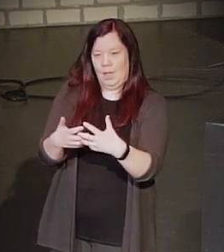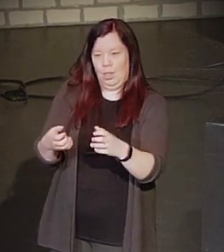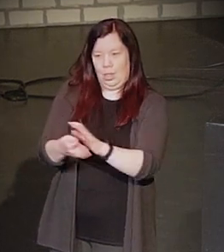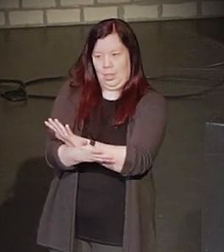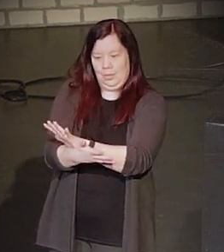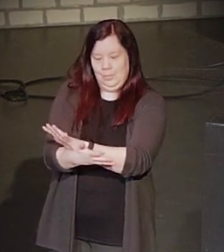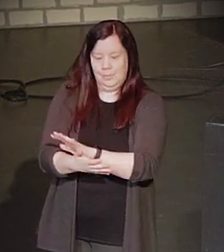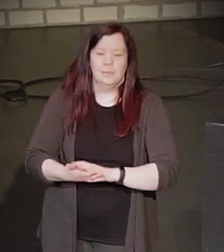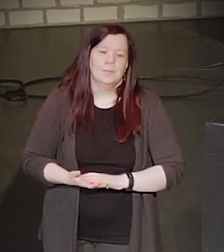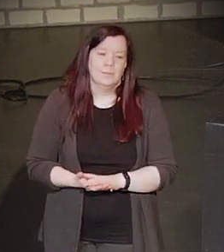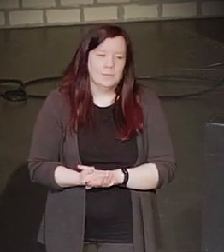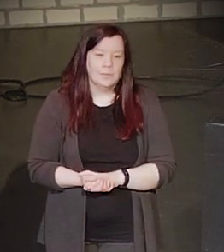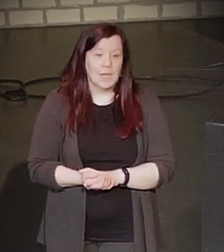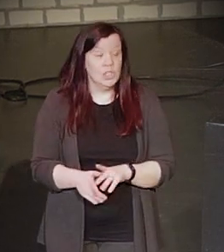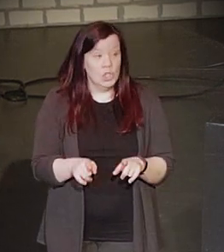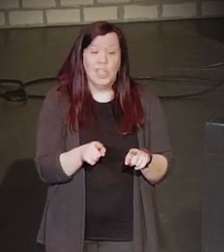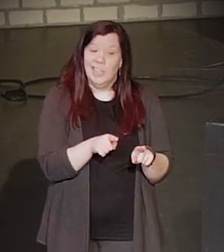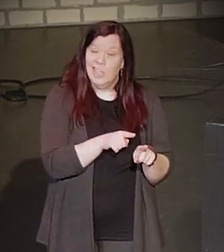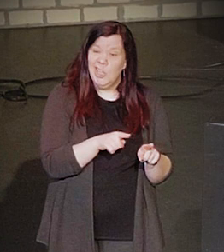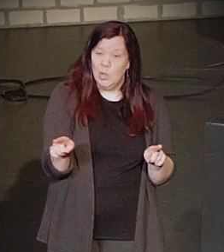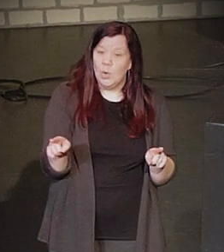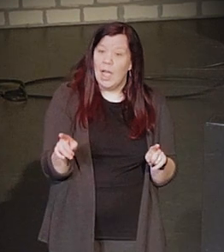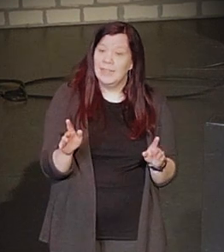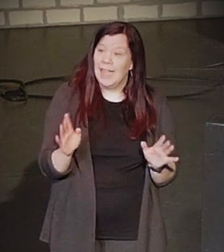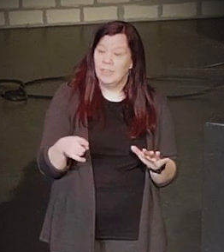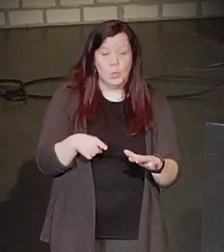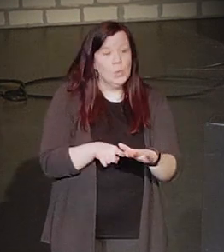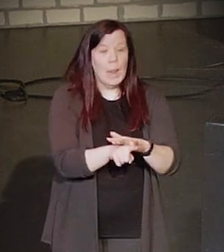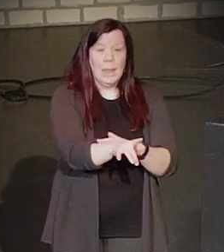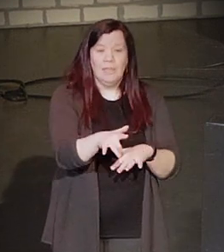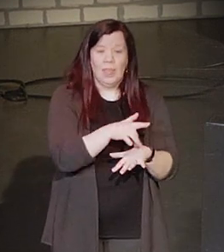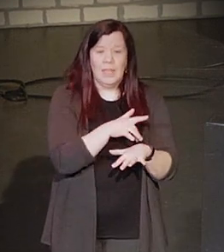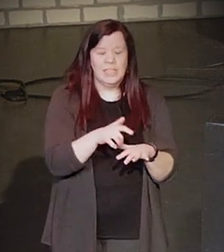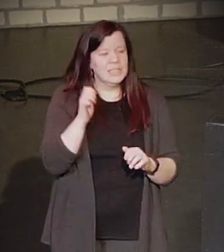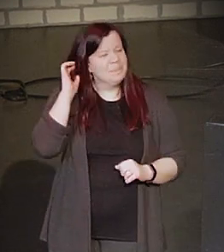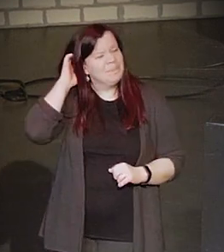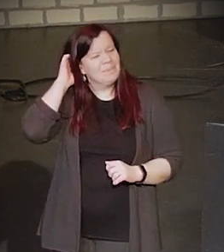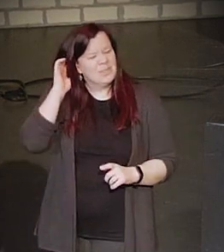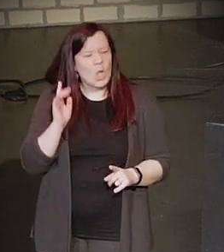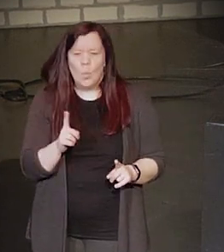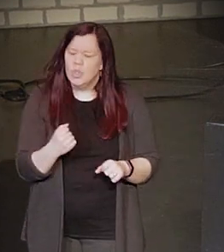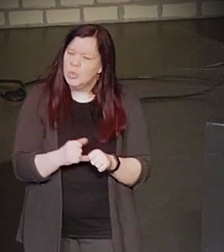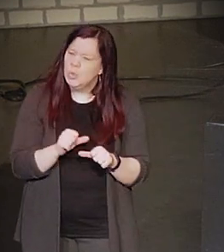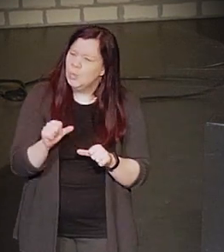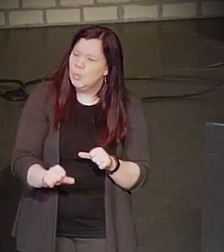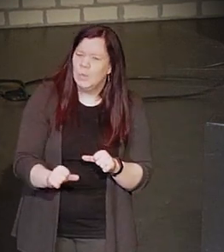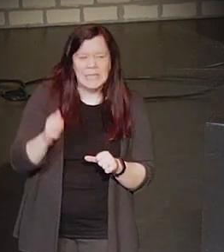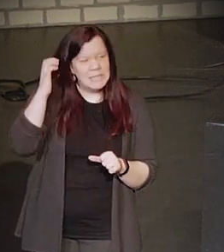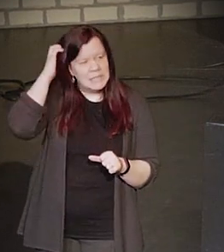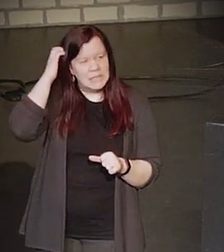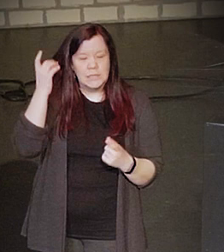disarray, because it's you guys who have to leave the theater and decide what to